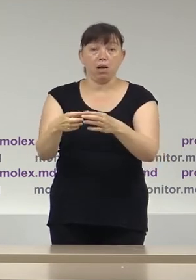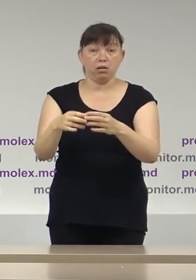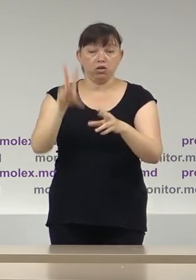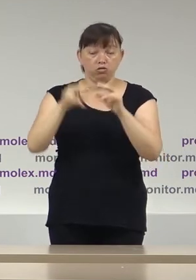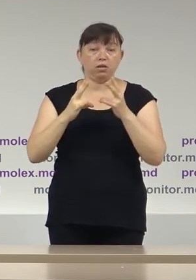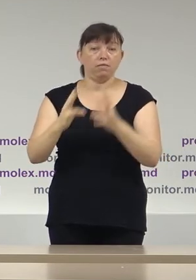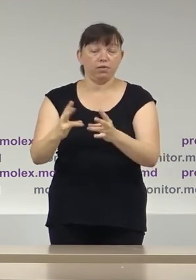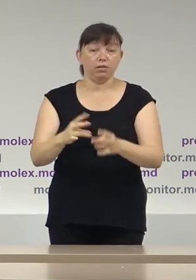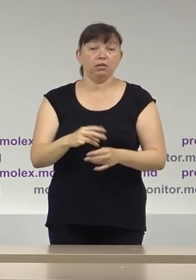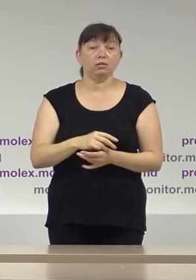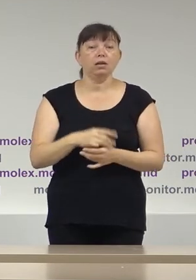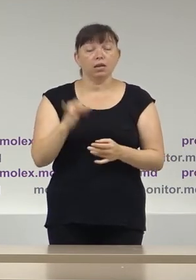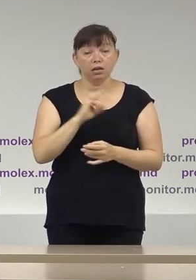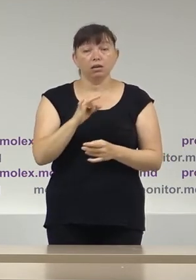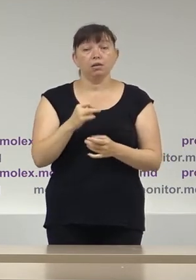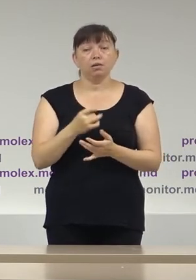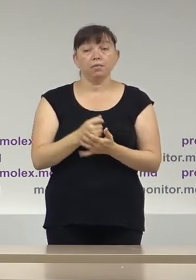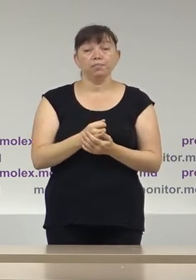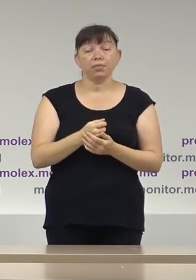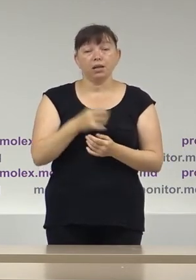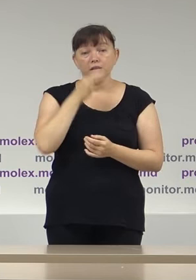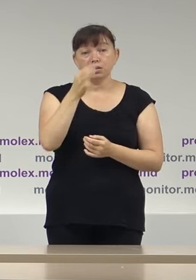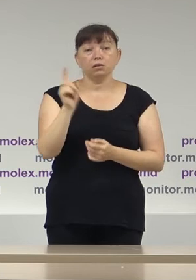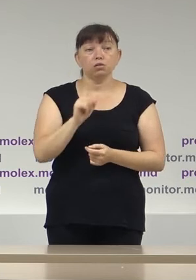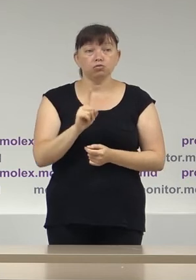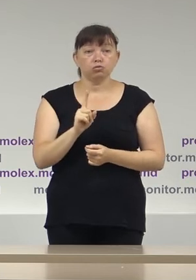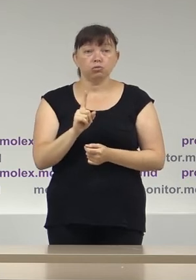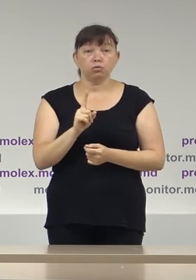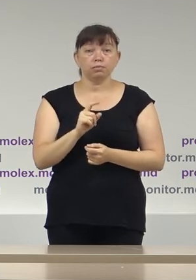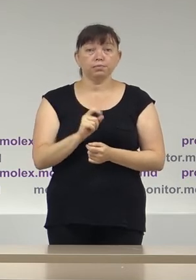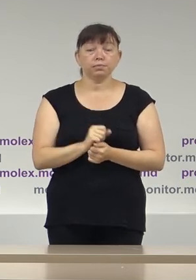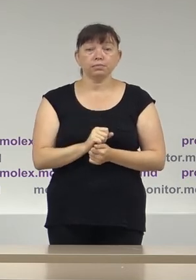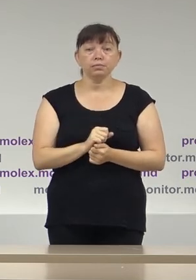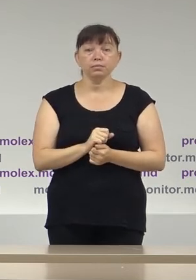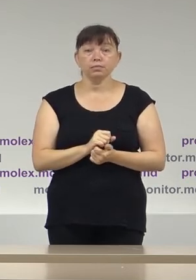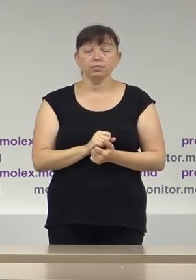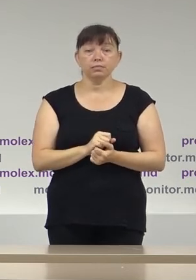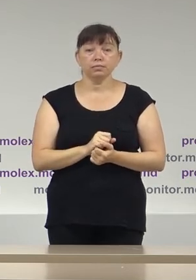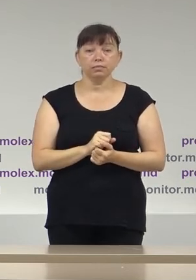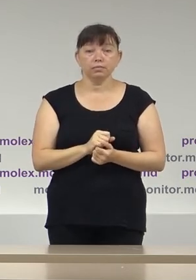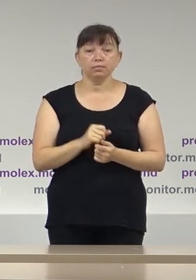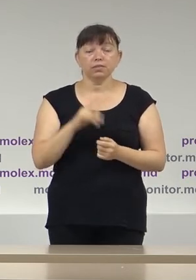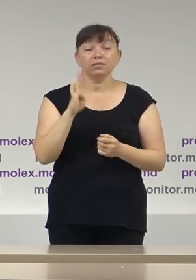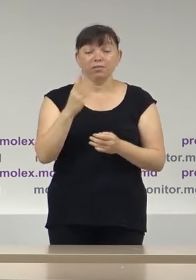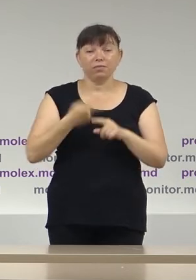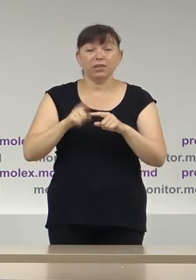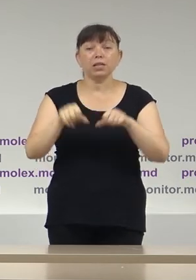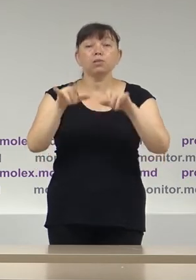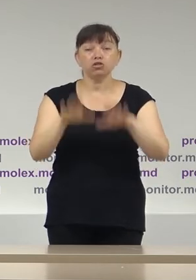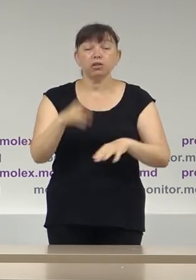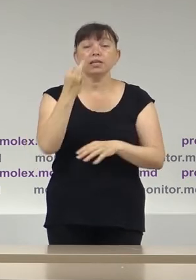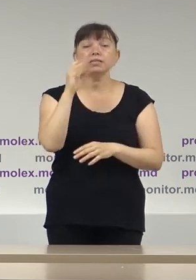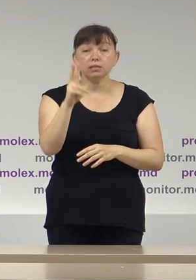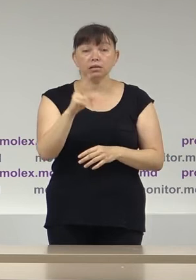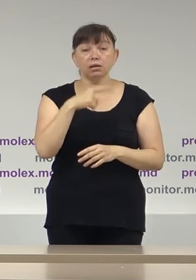puts at risk the registration of that party for the electoral run, and it drew the attention in this regard